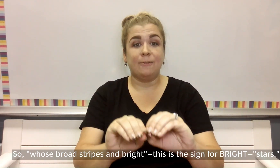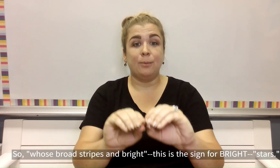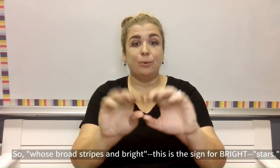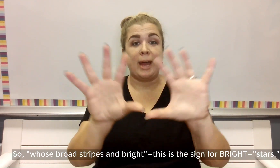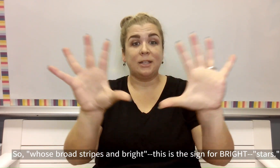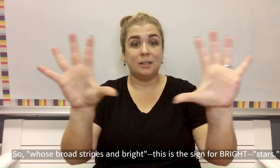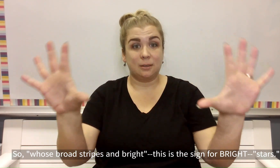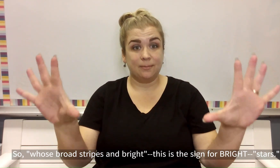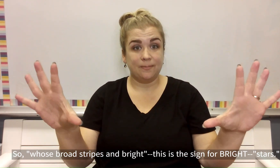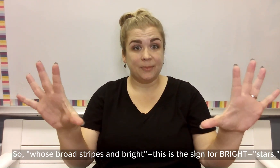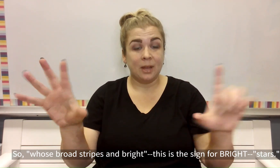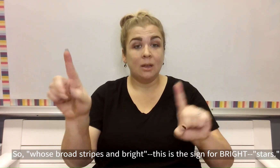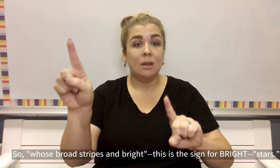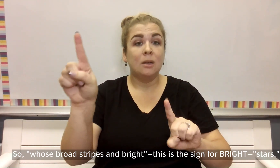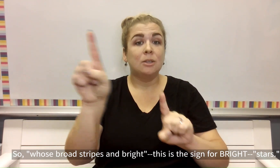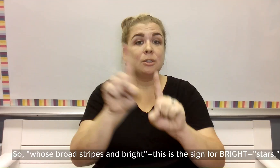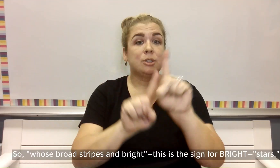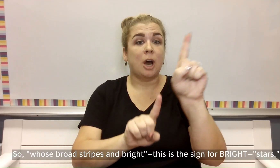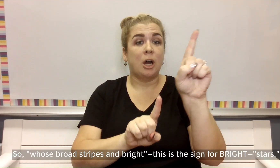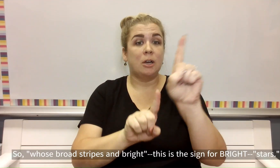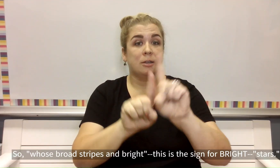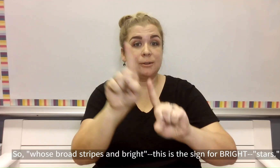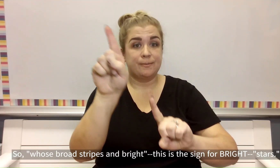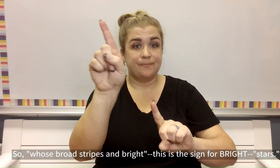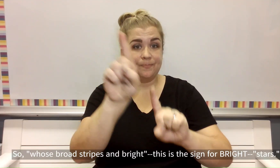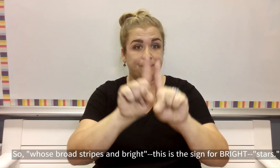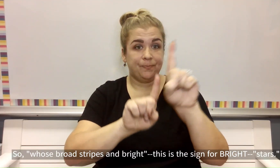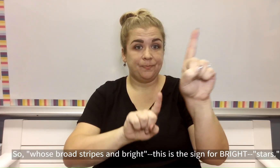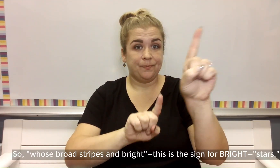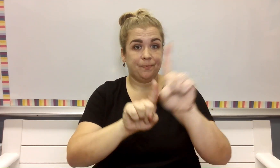for bright, stars.